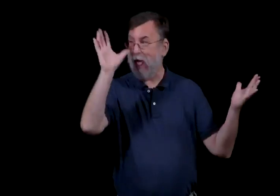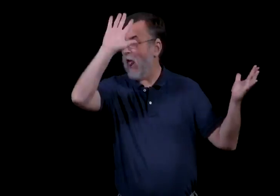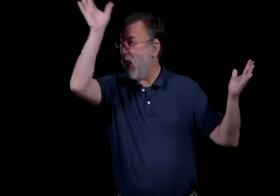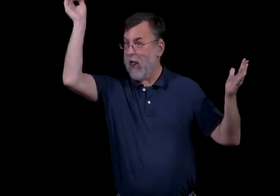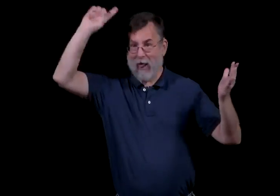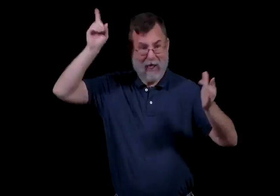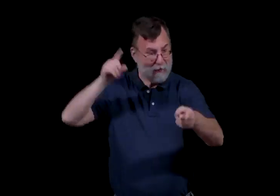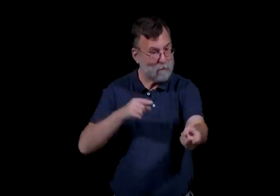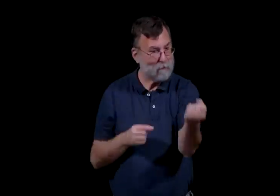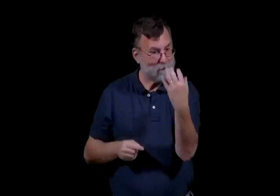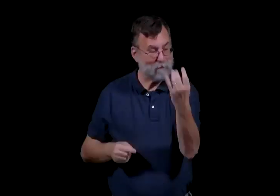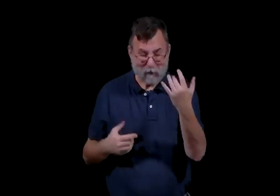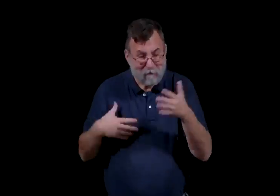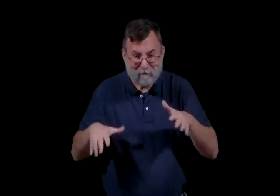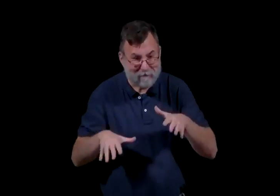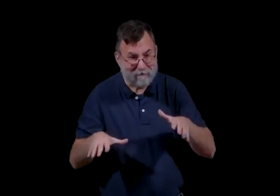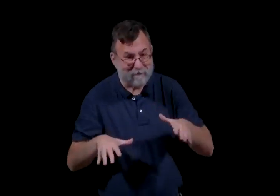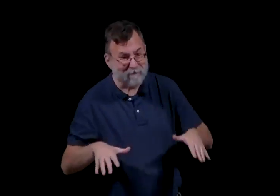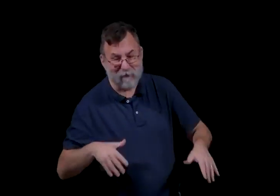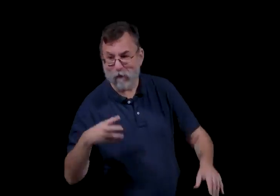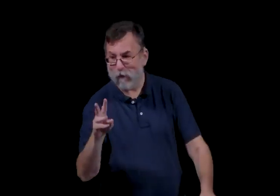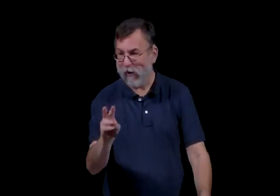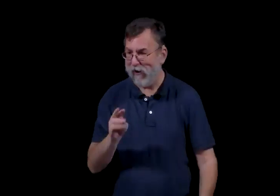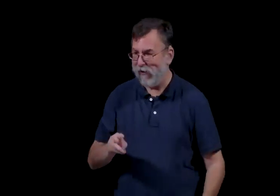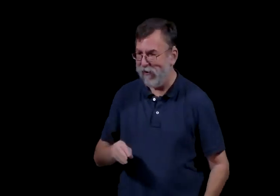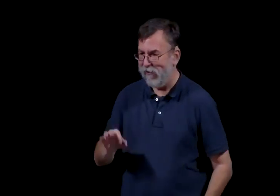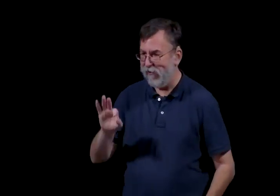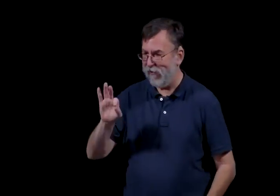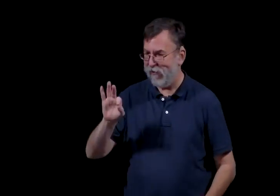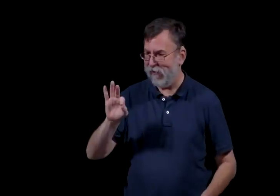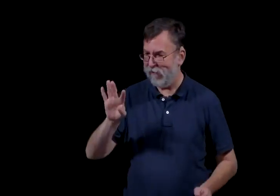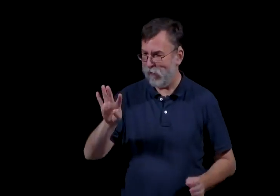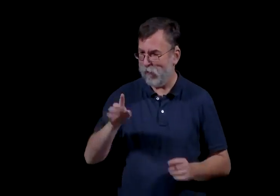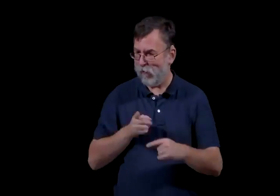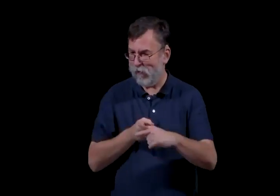I myself have no idea where it is, but she told me where it is. She knew exactly where it was.